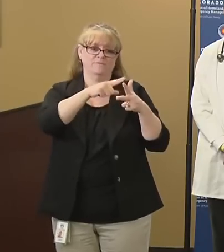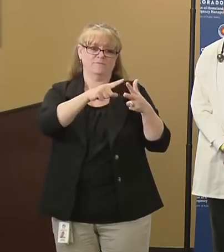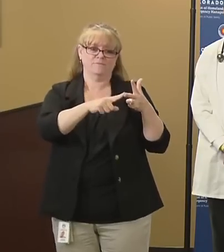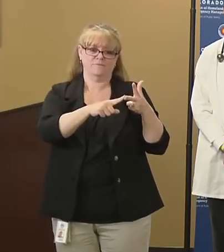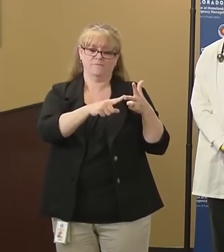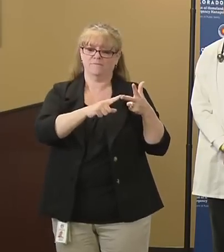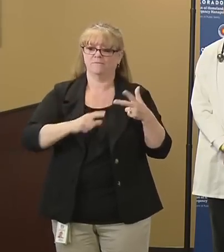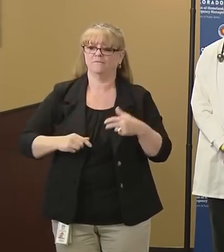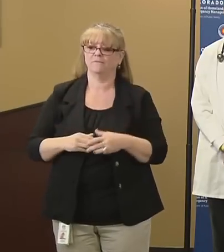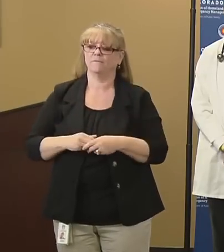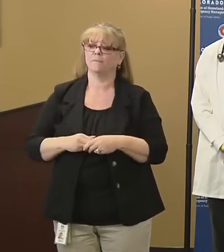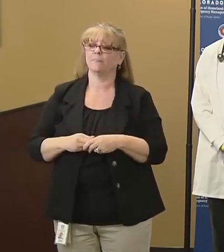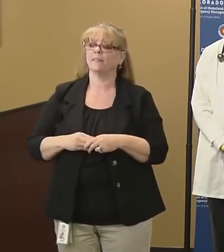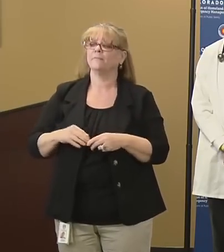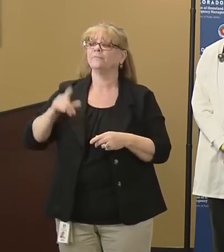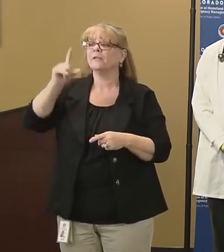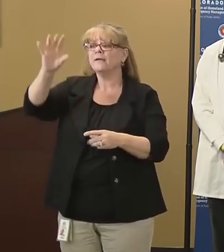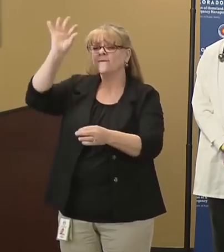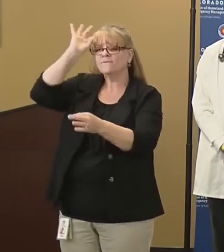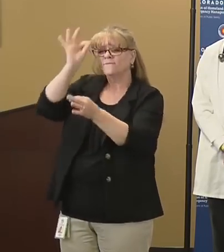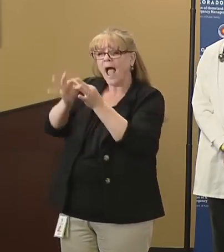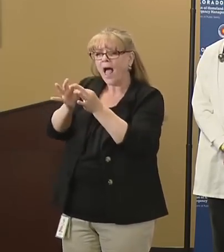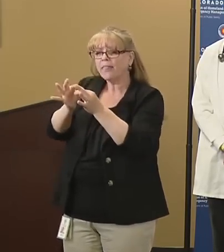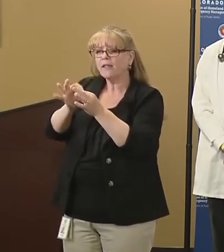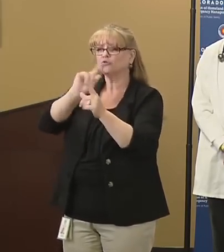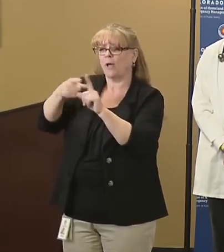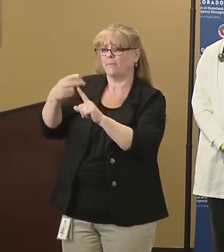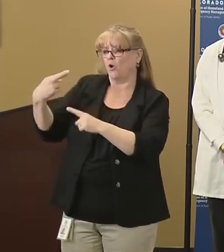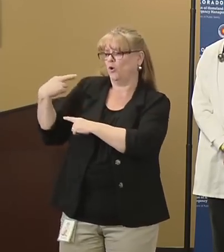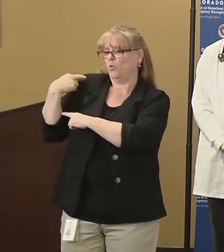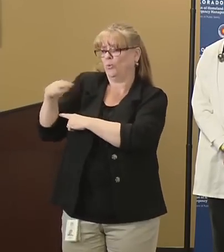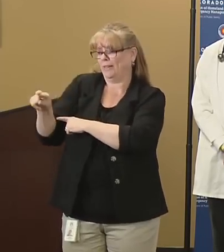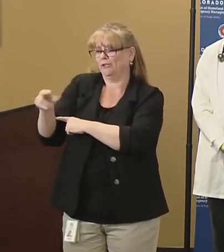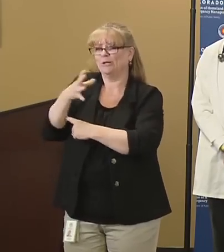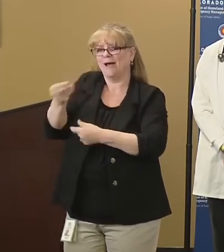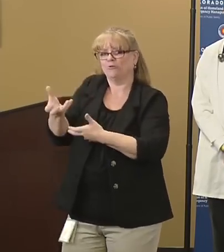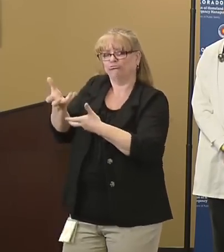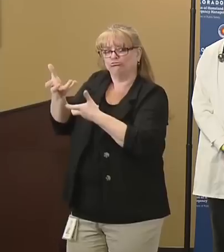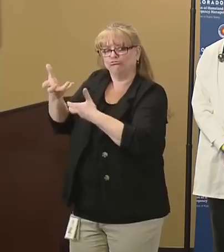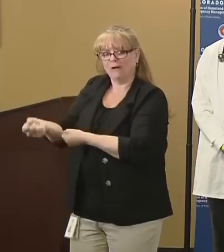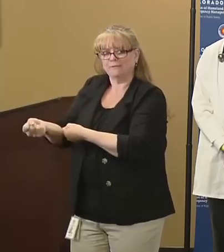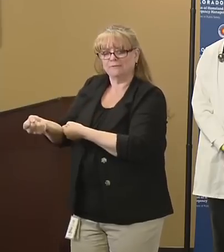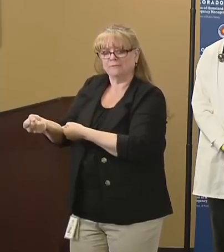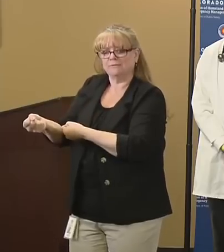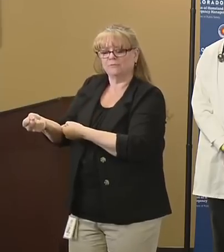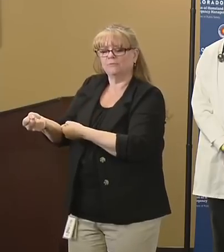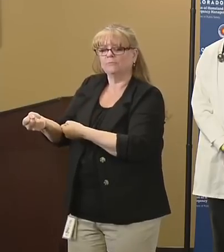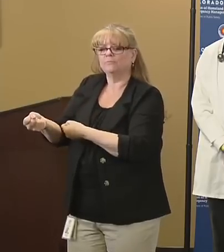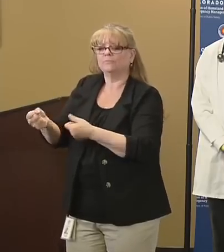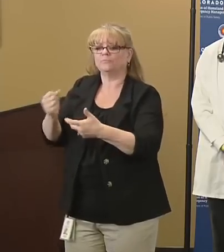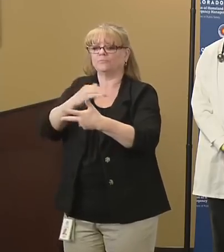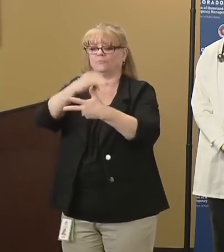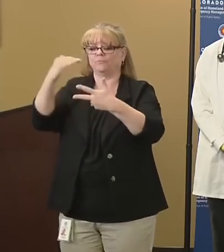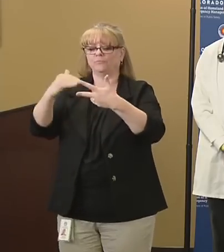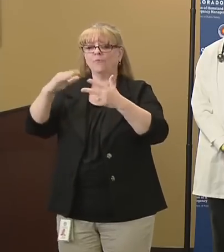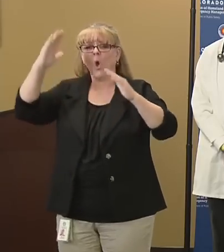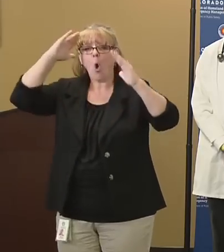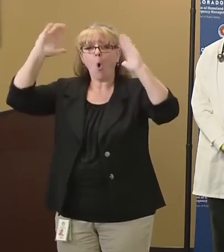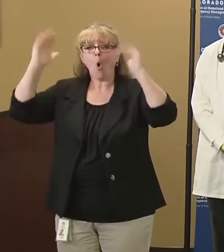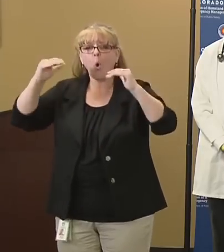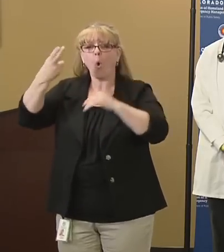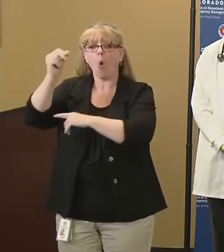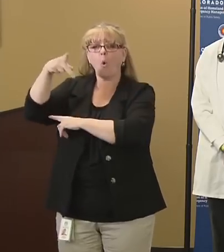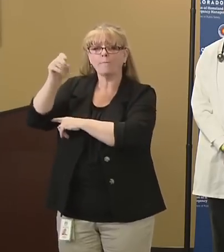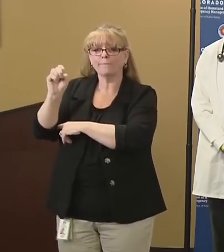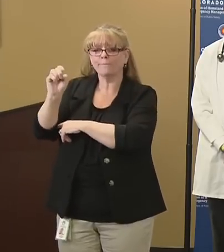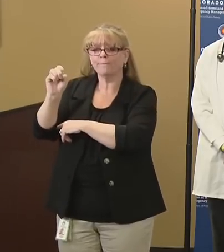the important institutions that keep us together. It means hope. And of course, there's a light at the end of this tunnel, and for the vast majority of us, most of